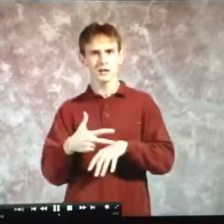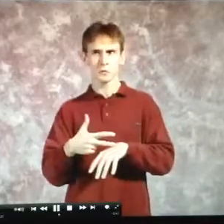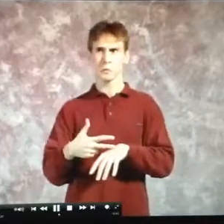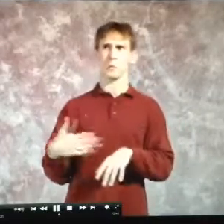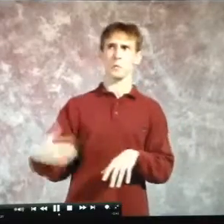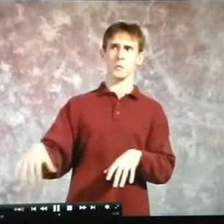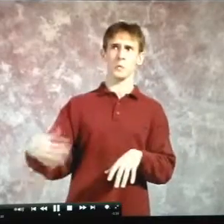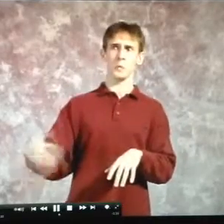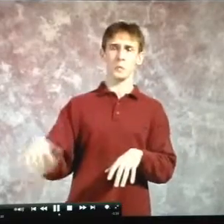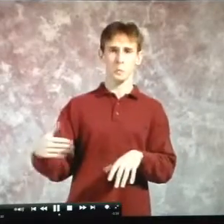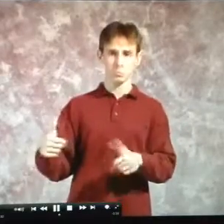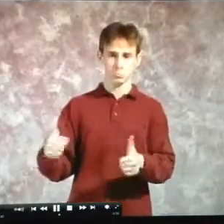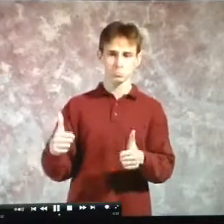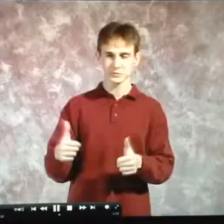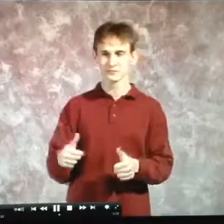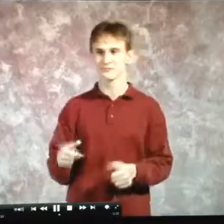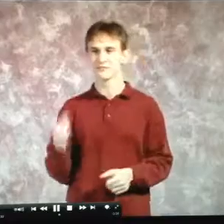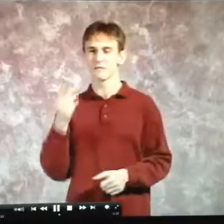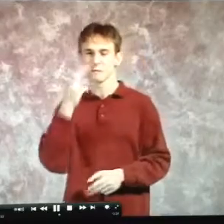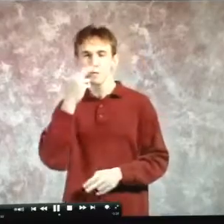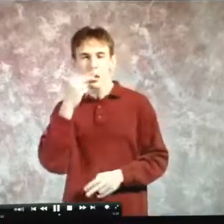after. It was really fun.